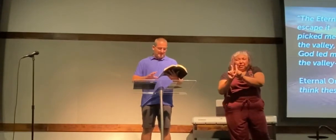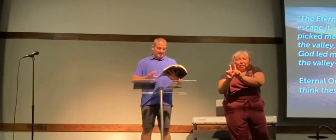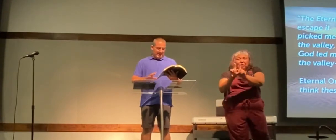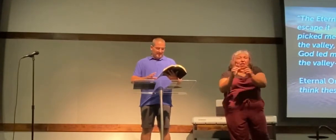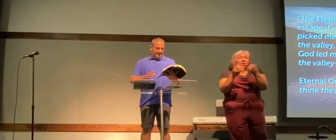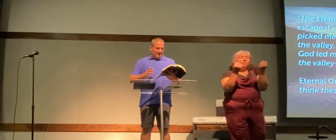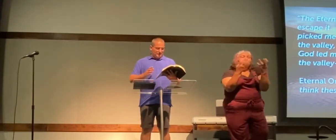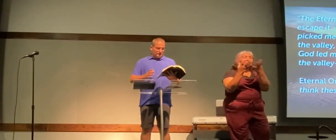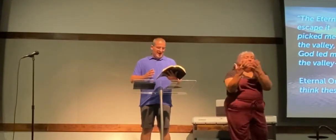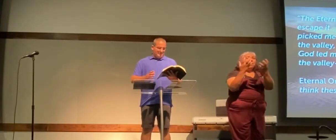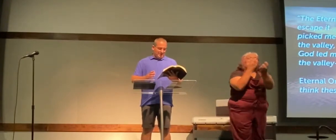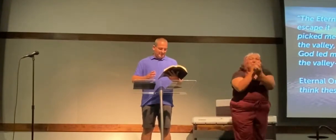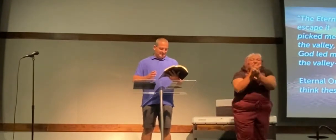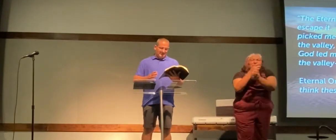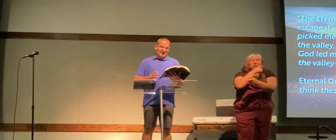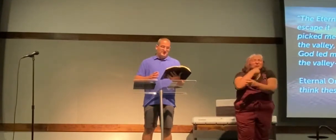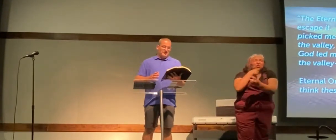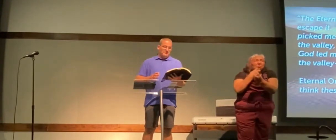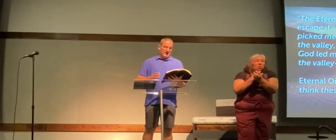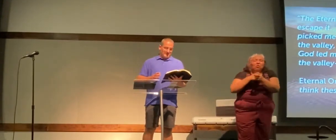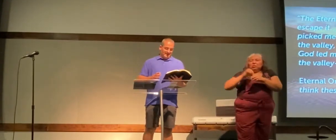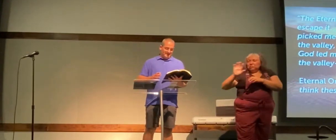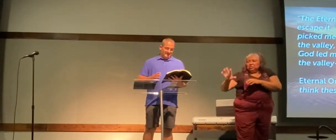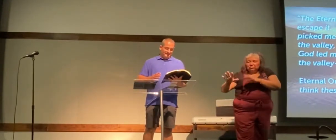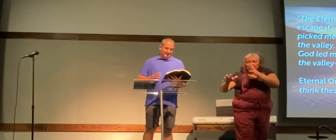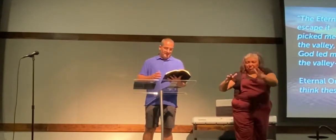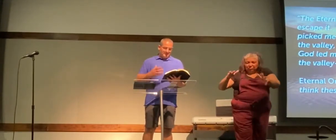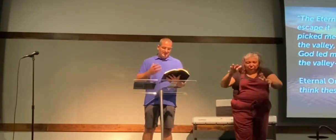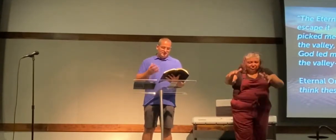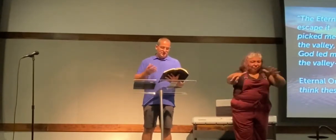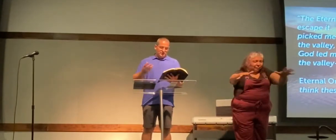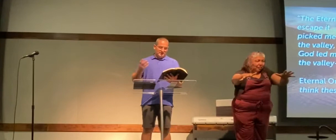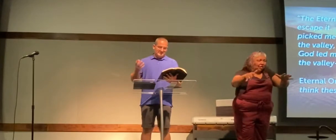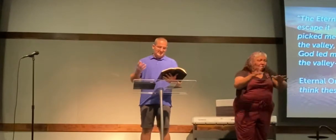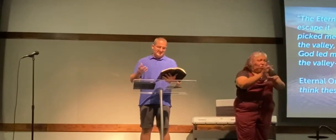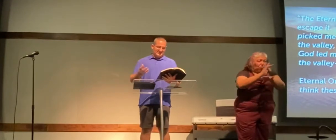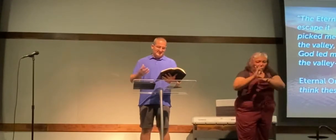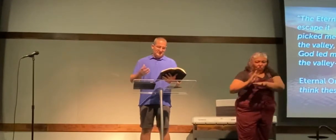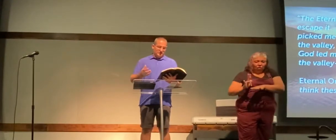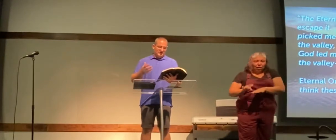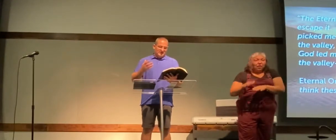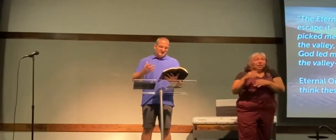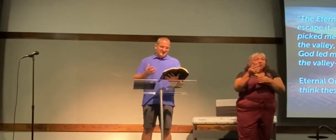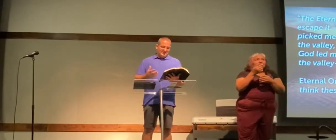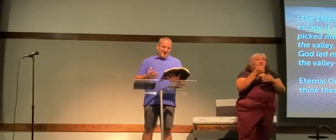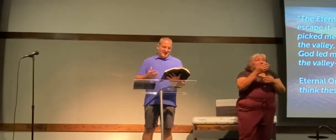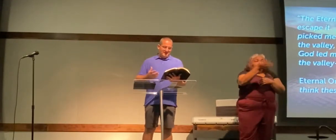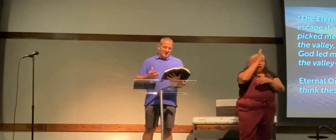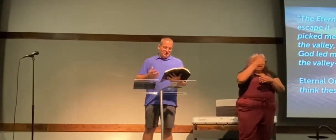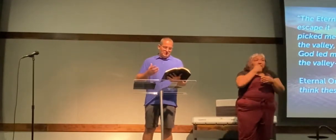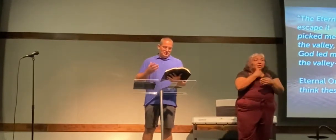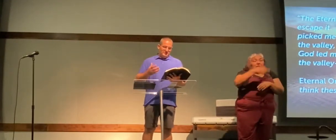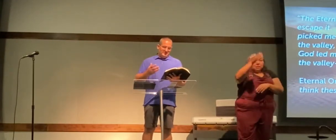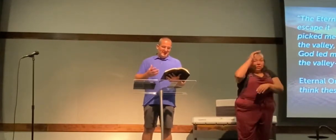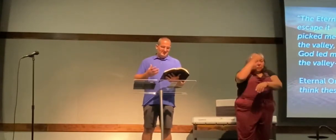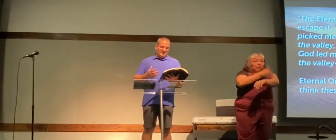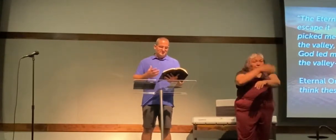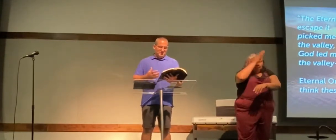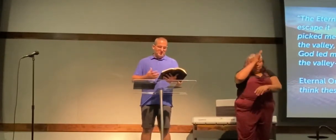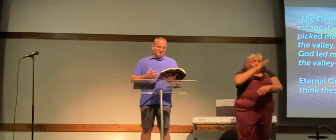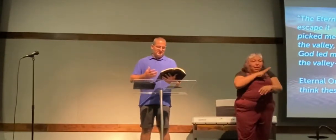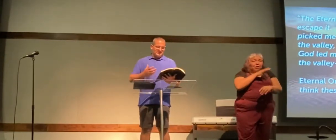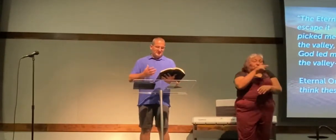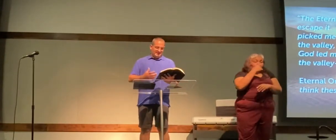everywhere in the valley, dry bones left unburied. The Eternal One says to Ezekiel, Son of man, do you think